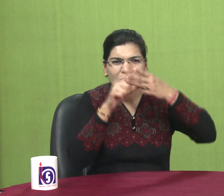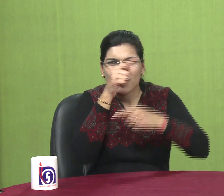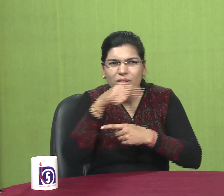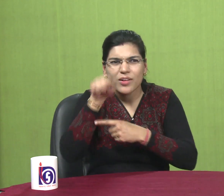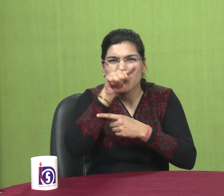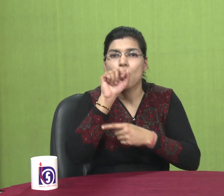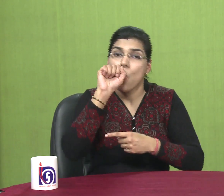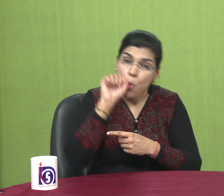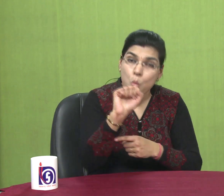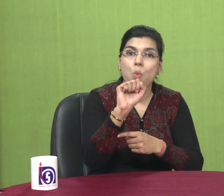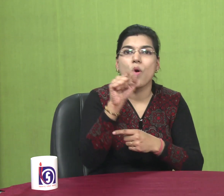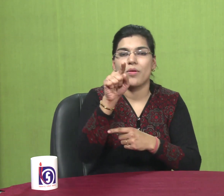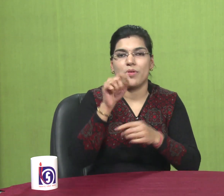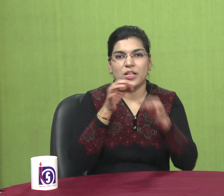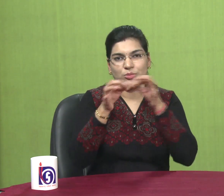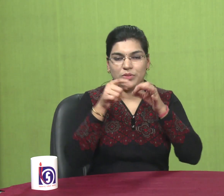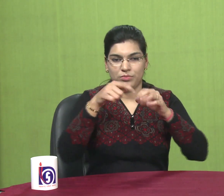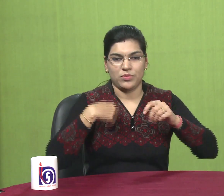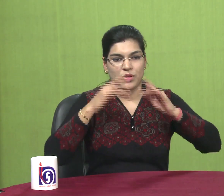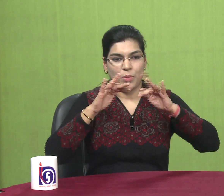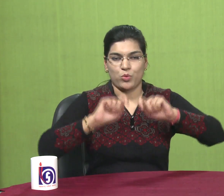going through the web page, you can always save the